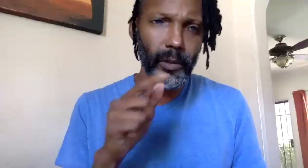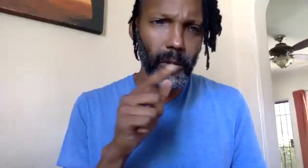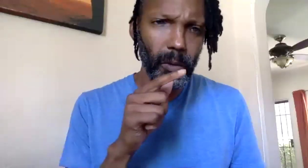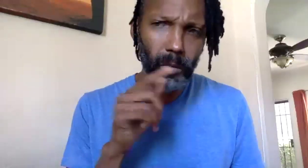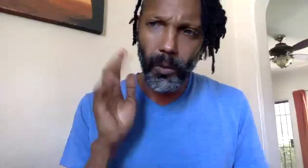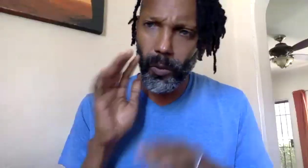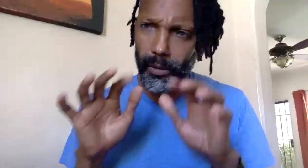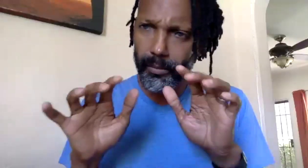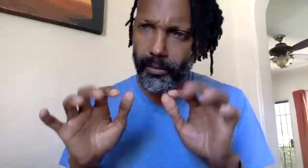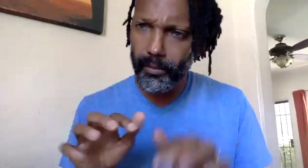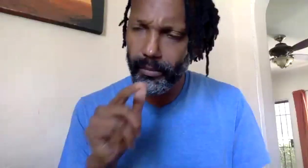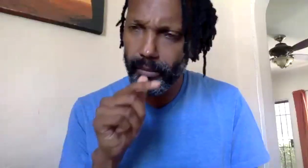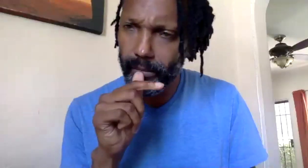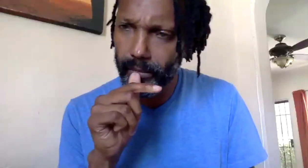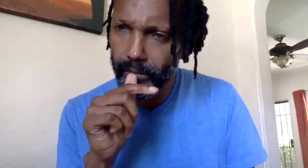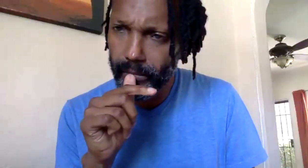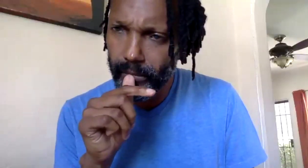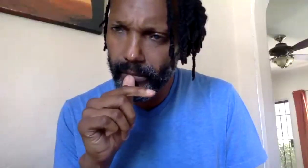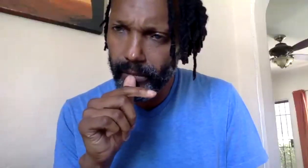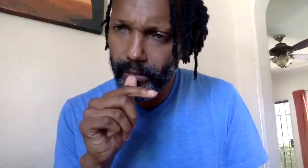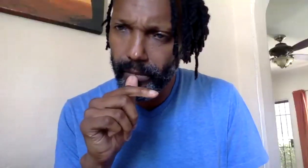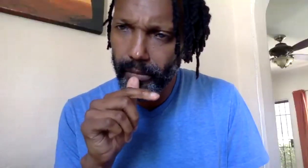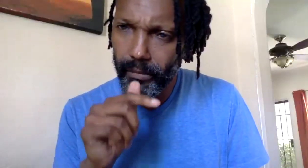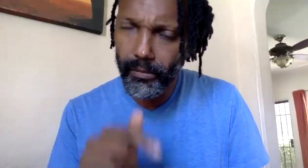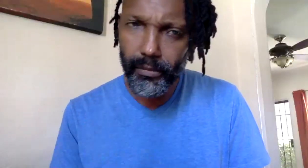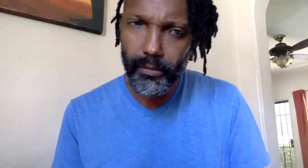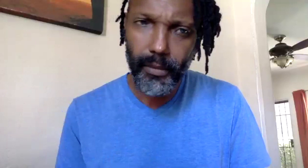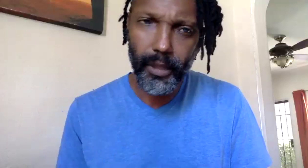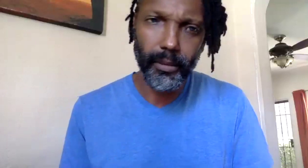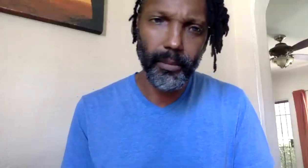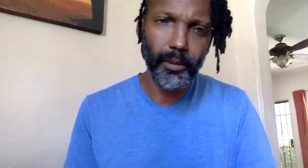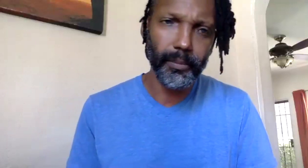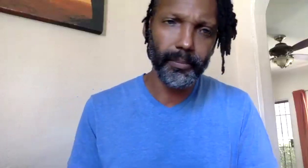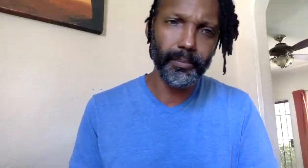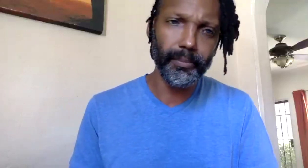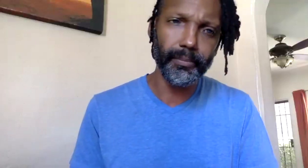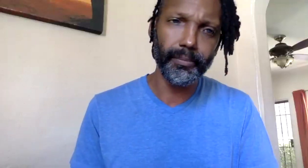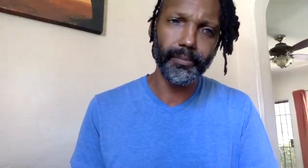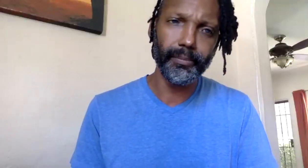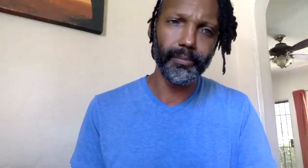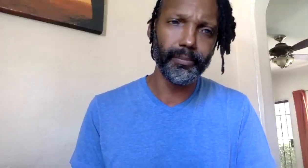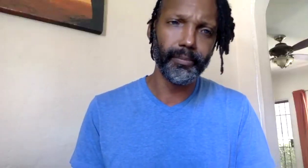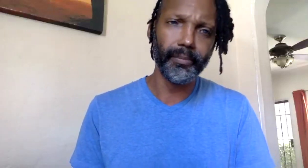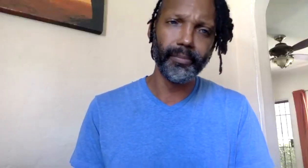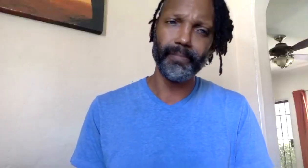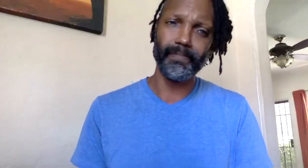Perfect. Thank you. Okay, so who's going to be typing? Last name is Perry. She'll be typing in the